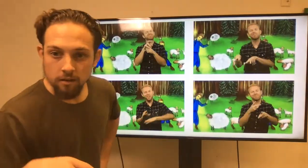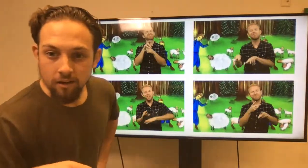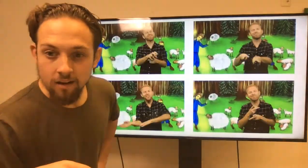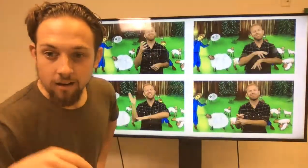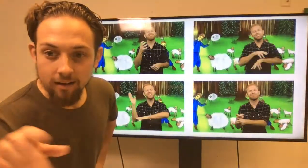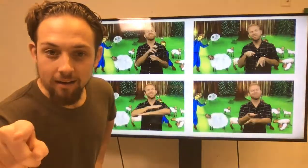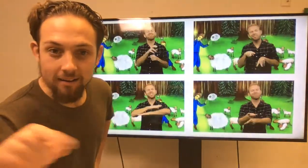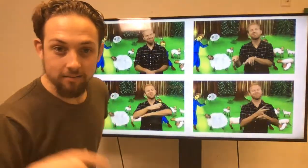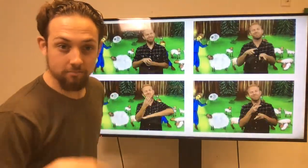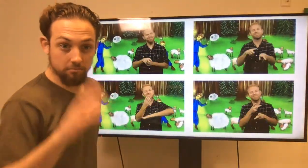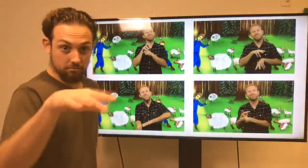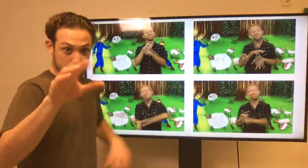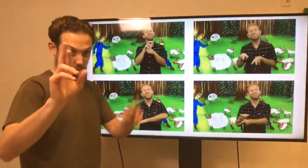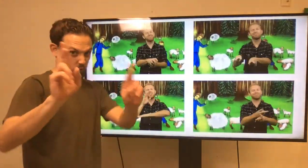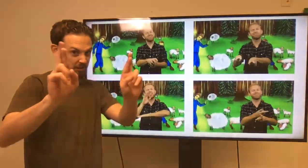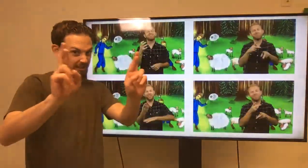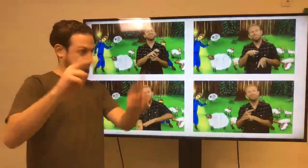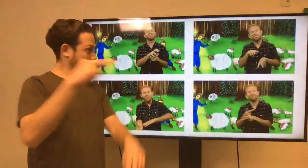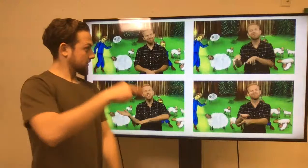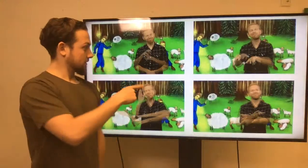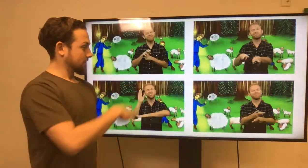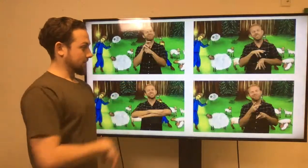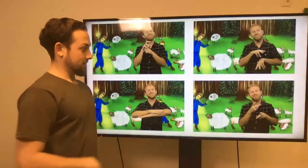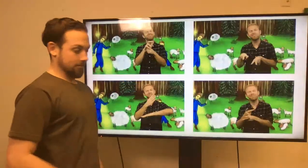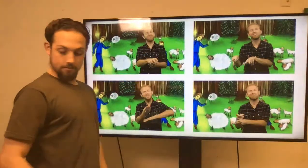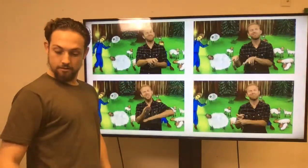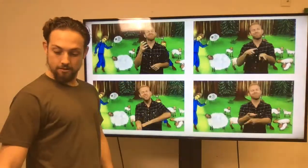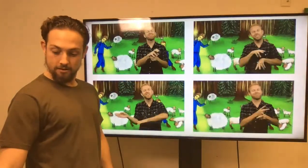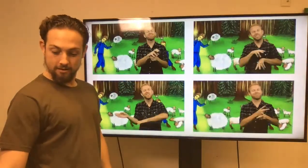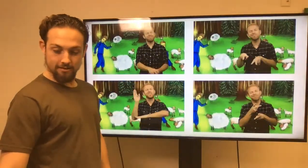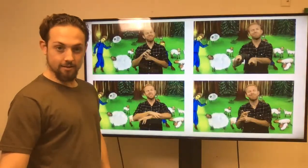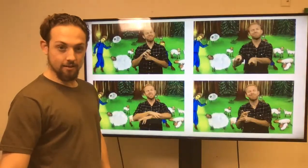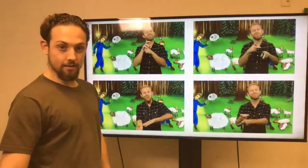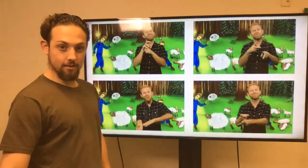Let's look at the storyteller. Do